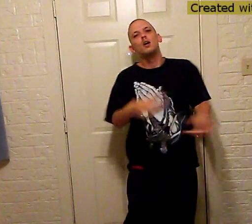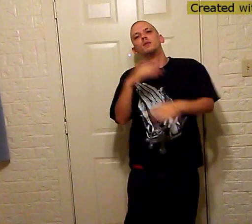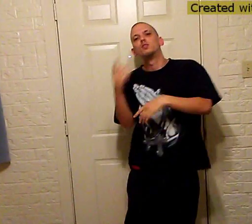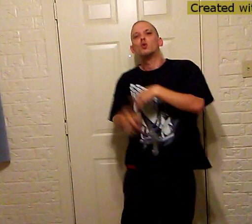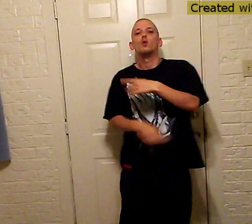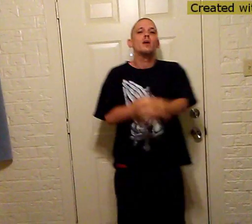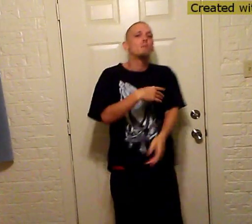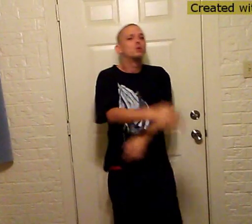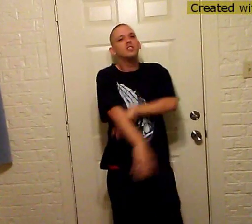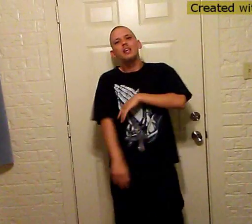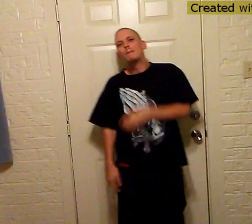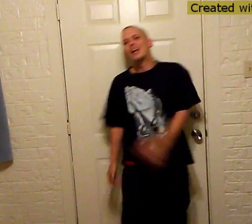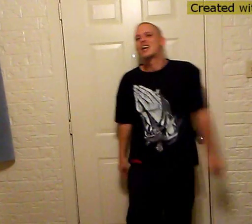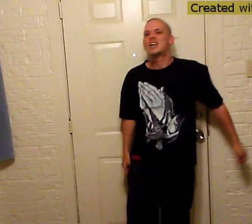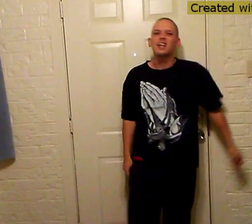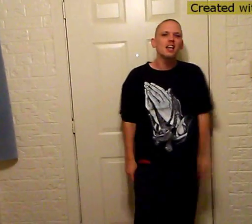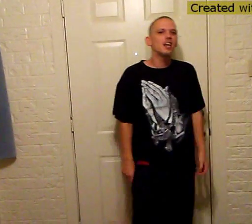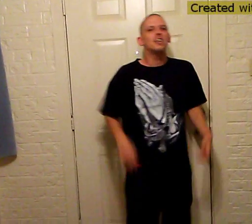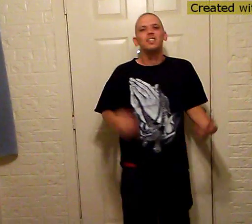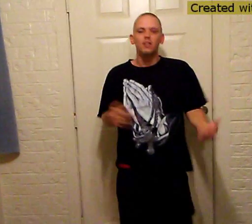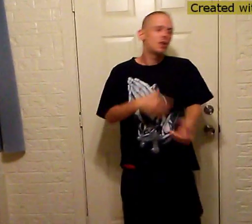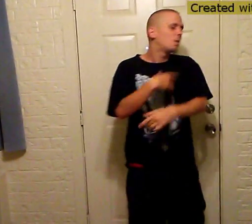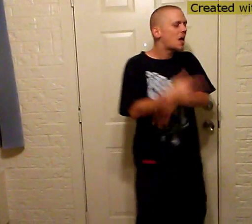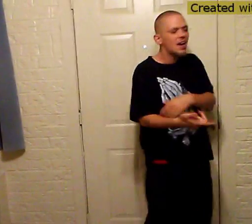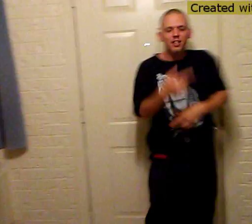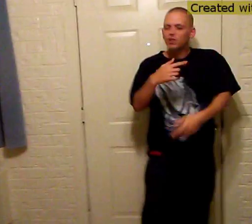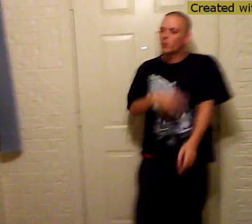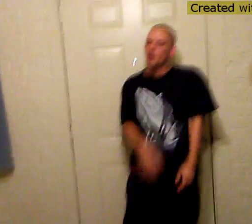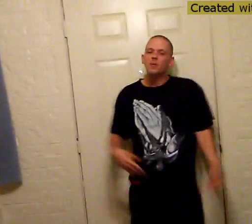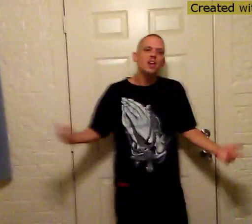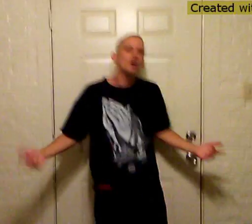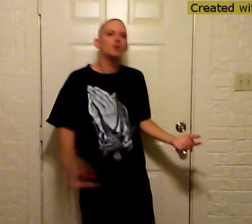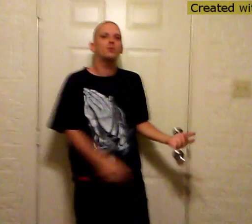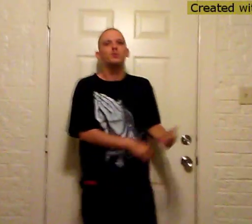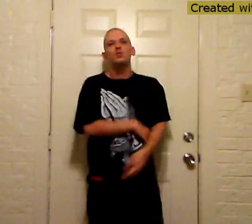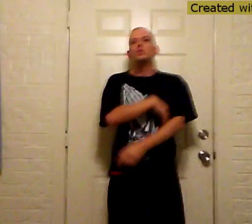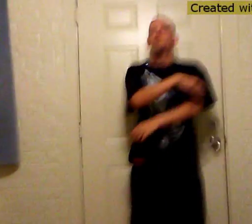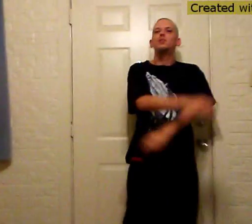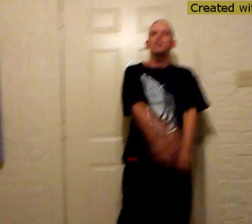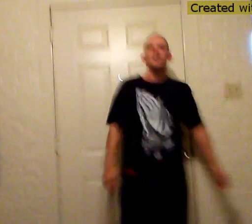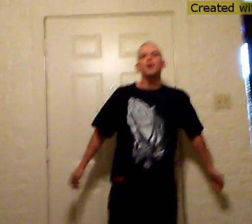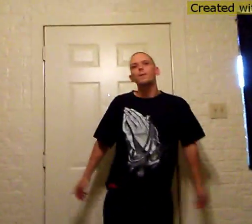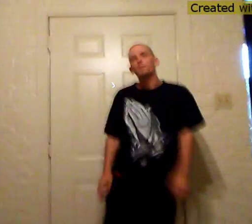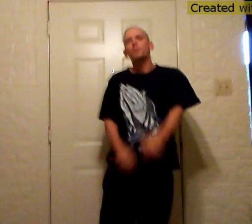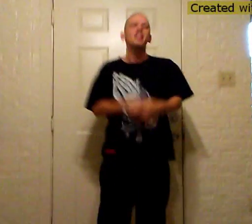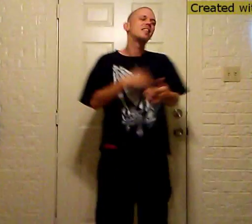coming through with Boosted Badass, them haters will be on you then. Don't